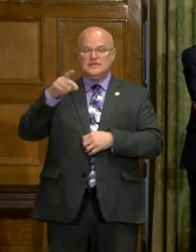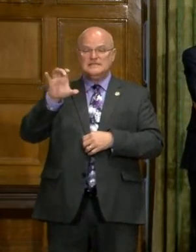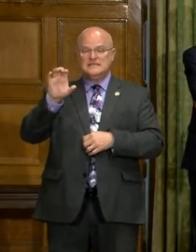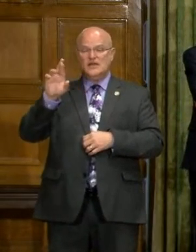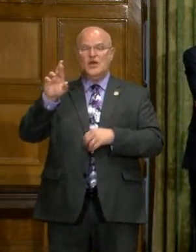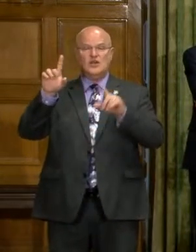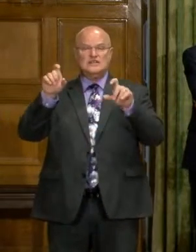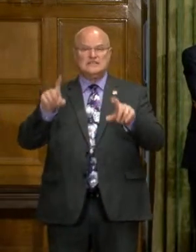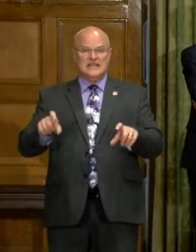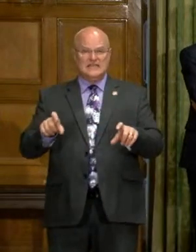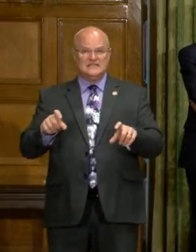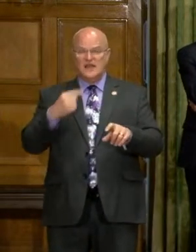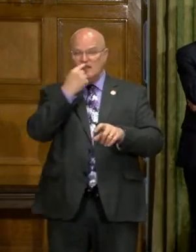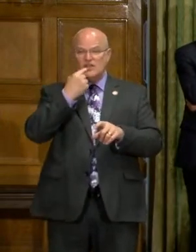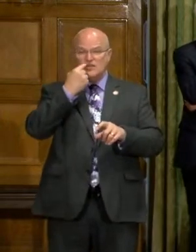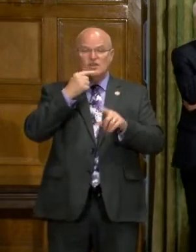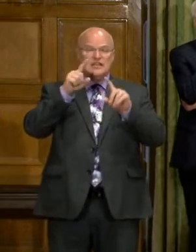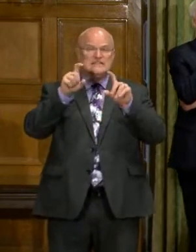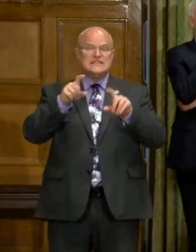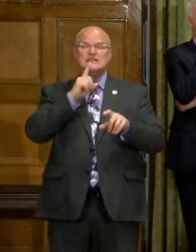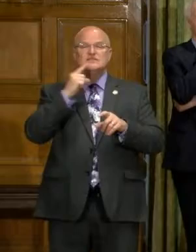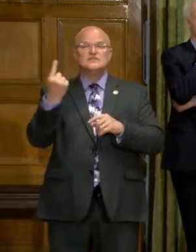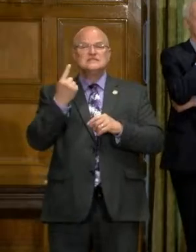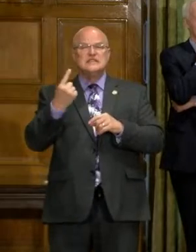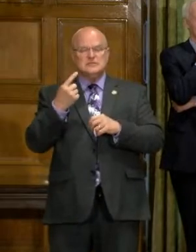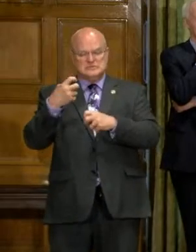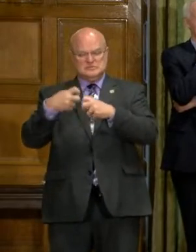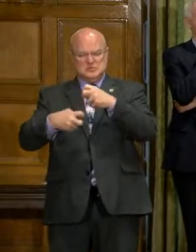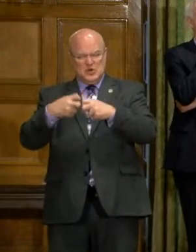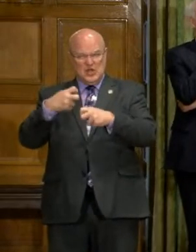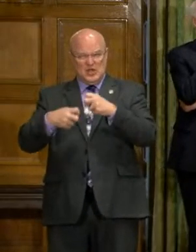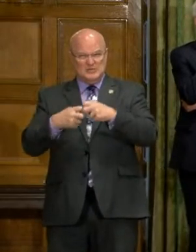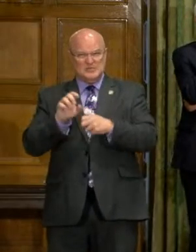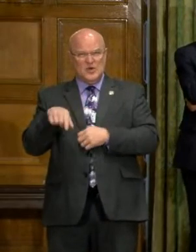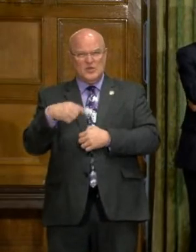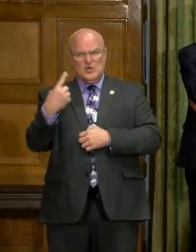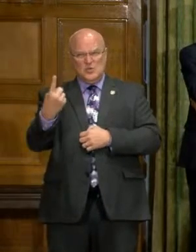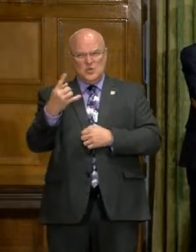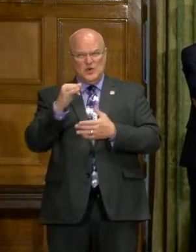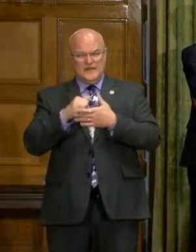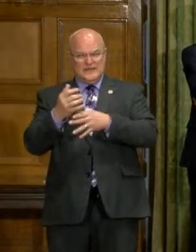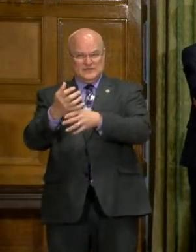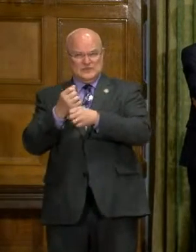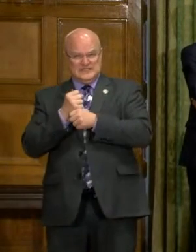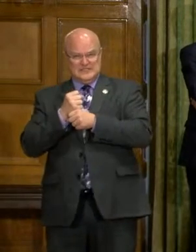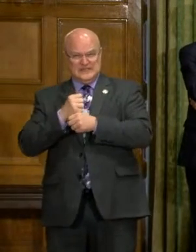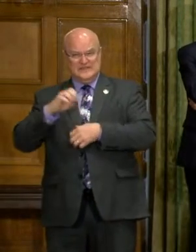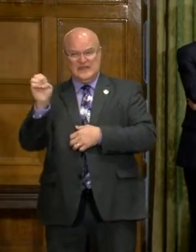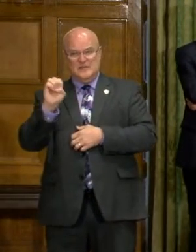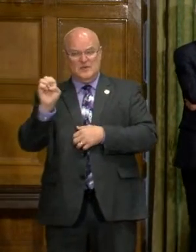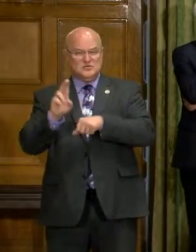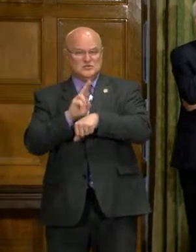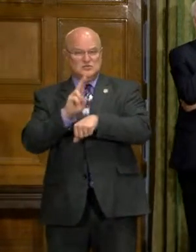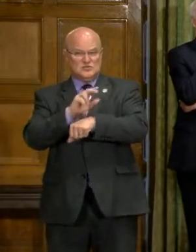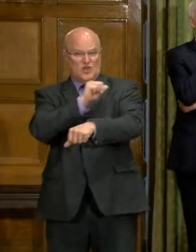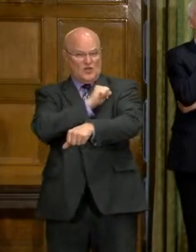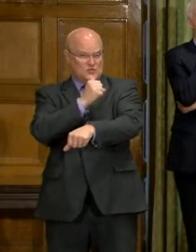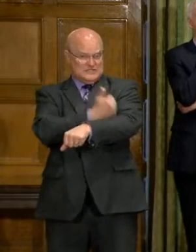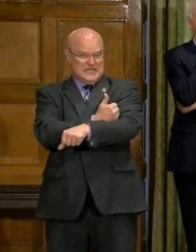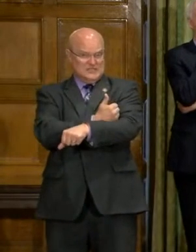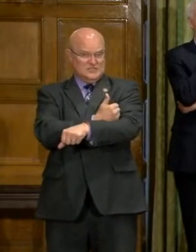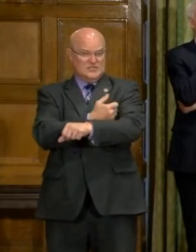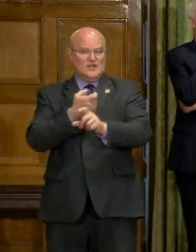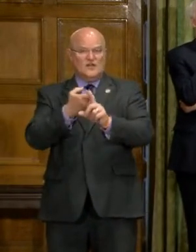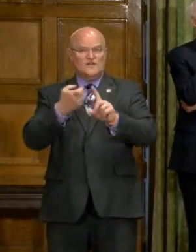for those. The serologic tests are somewhat problematic. There's only one that's received an emergency use